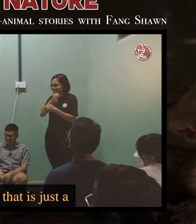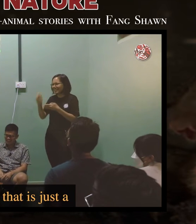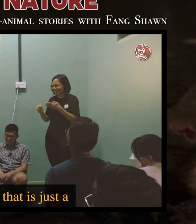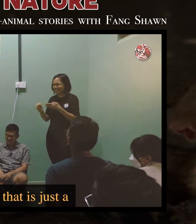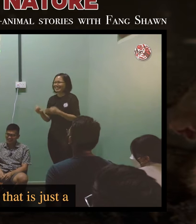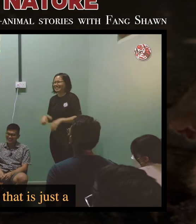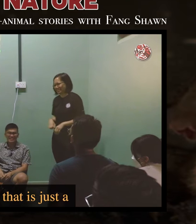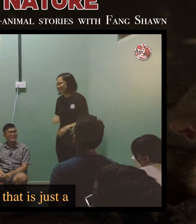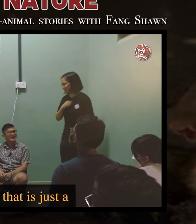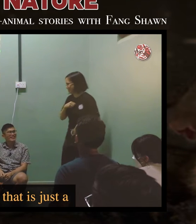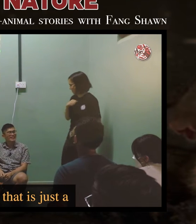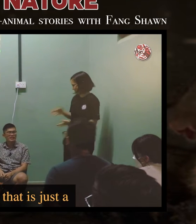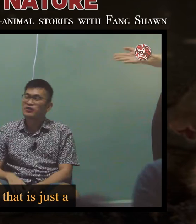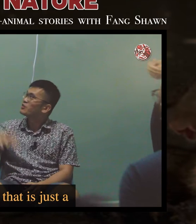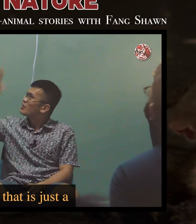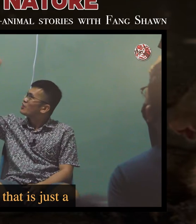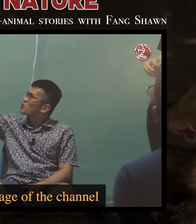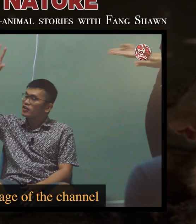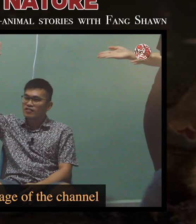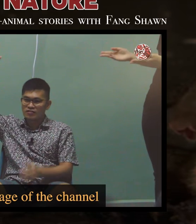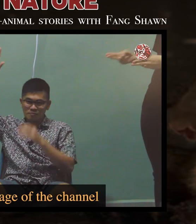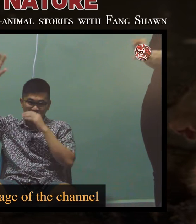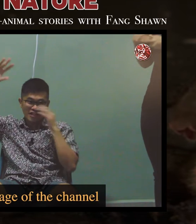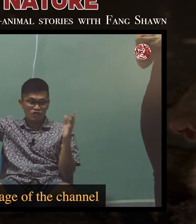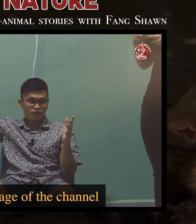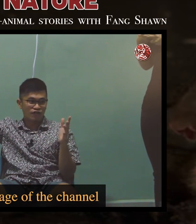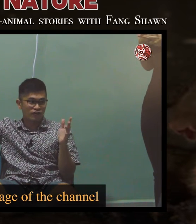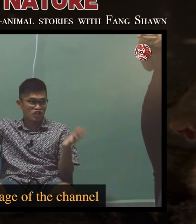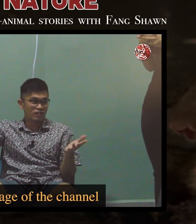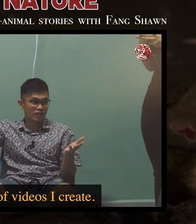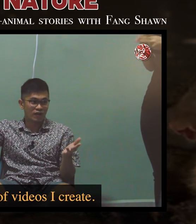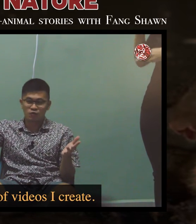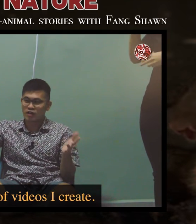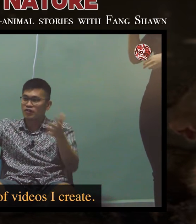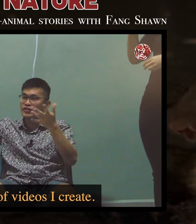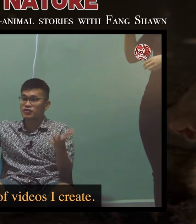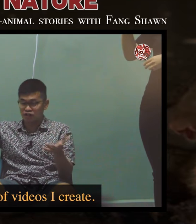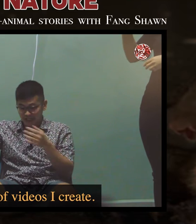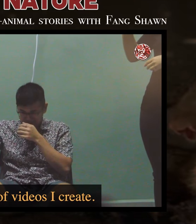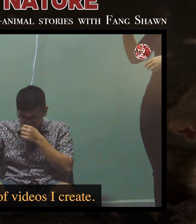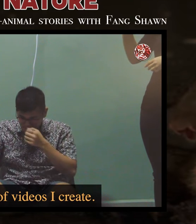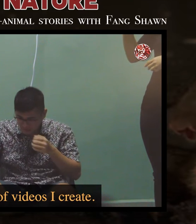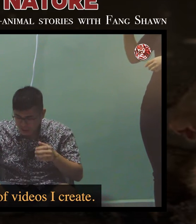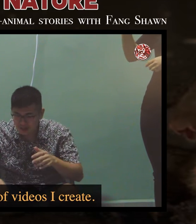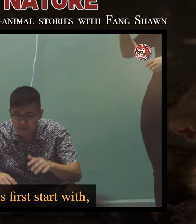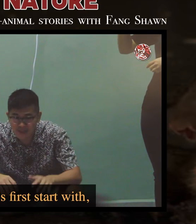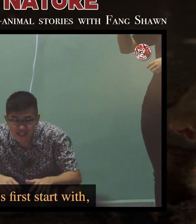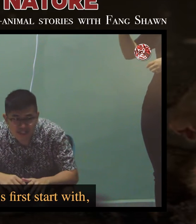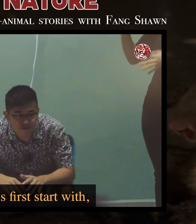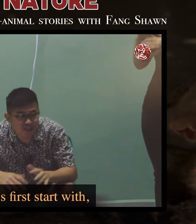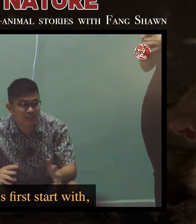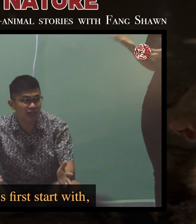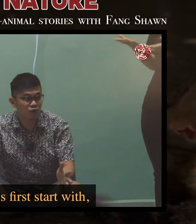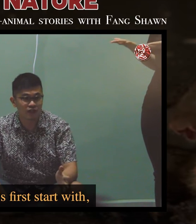Okay, yeah, so that is just a you know, short little montage of the channel and what kind of videos I create. But maybe